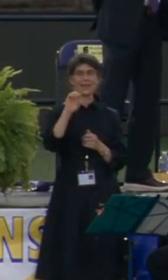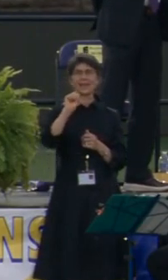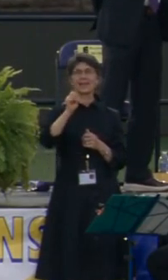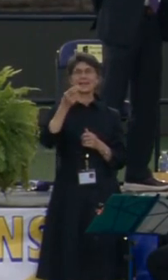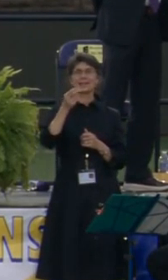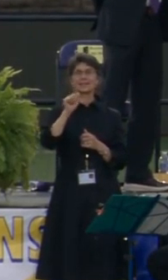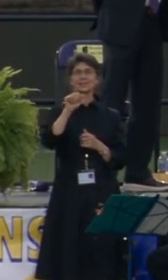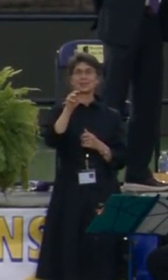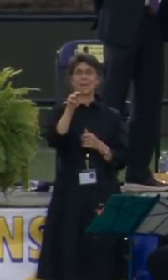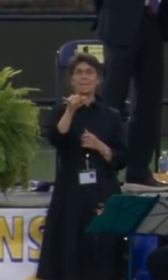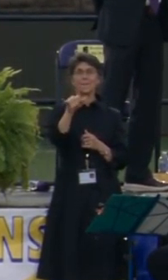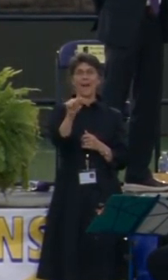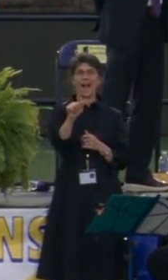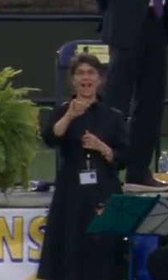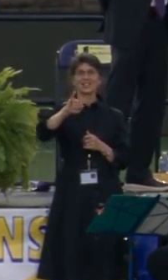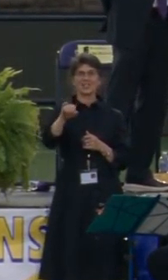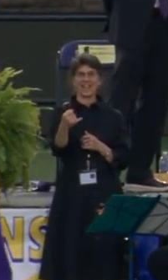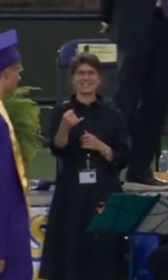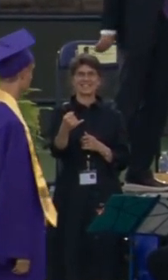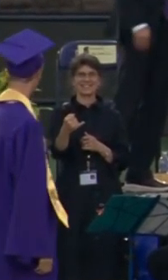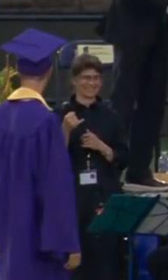Shemaya Jackson.